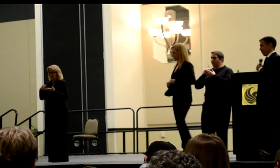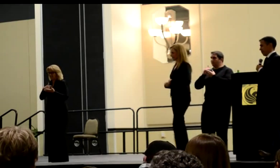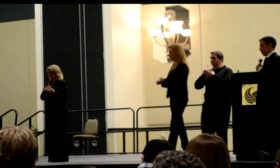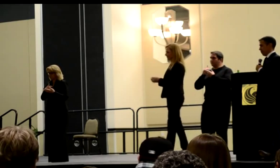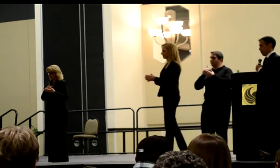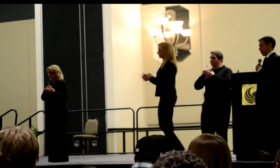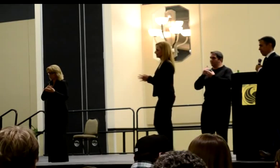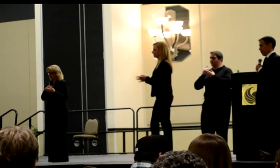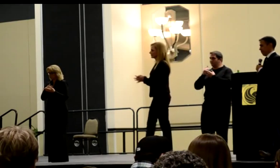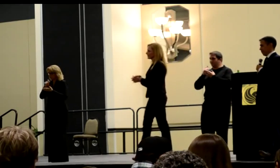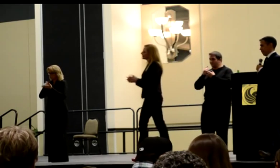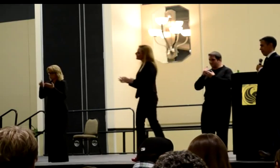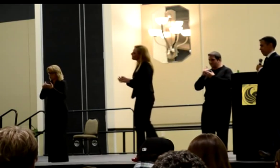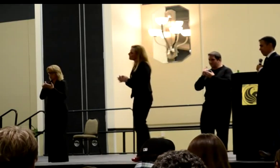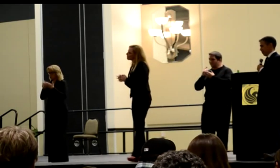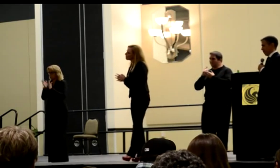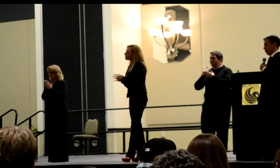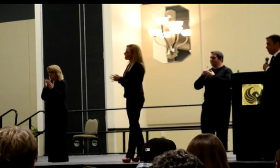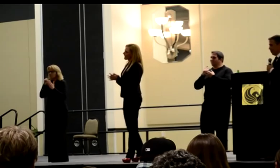I write books for young adults.